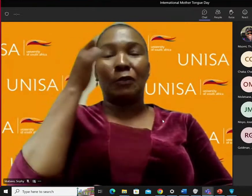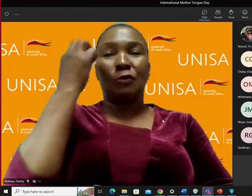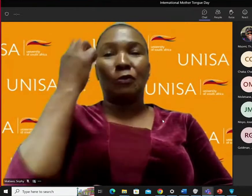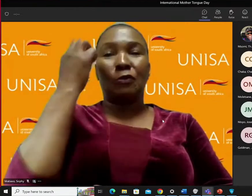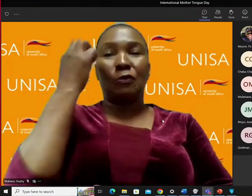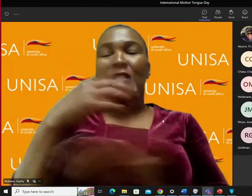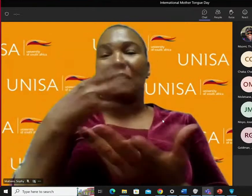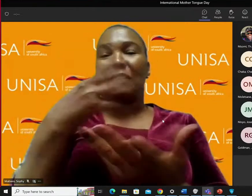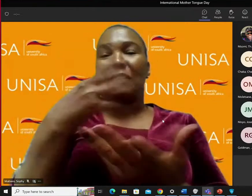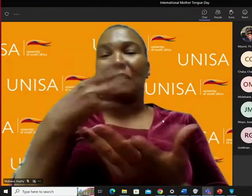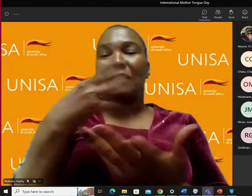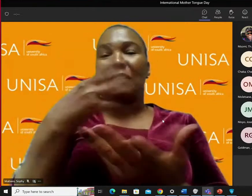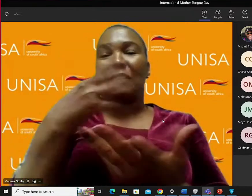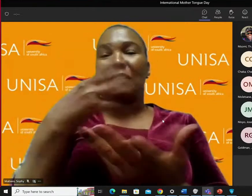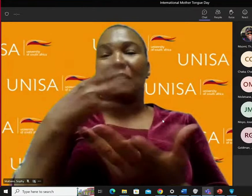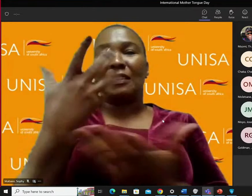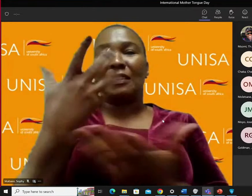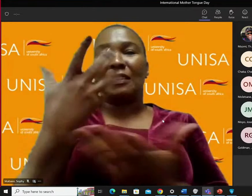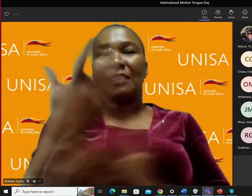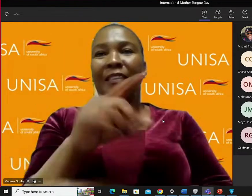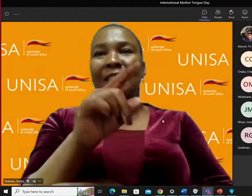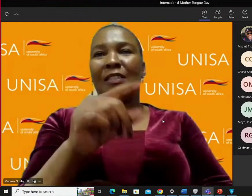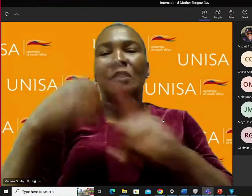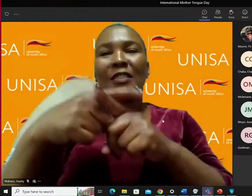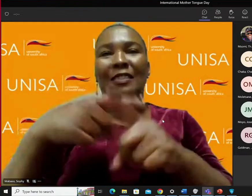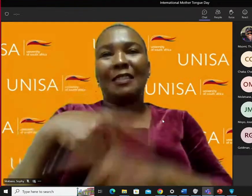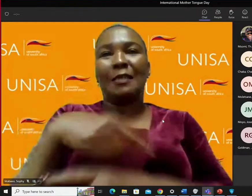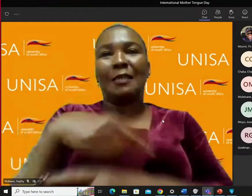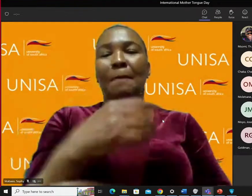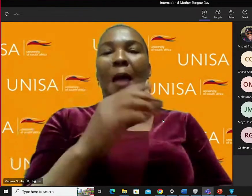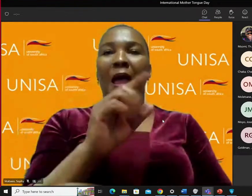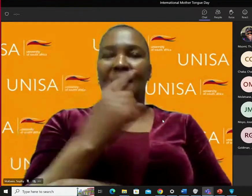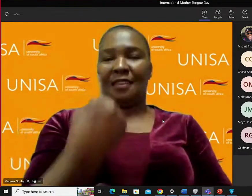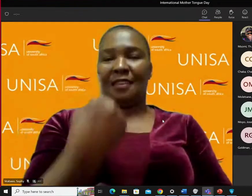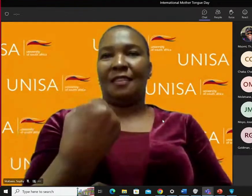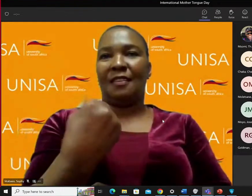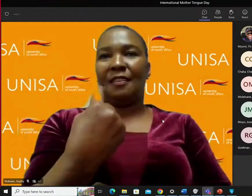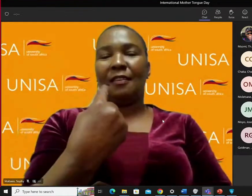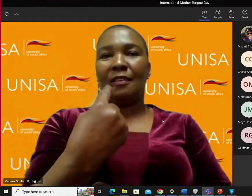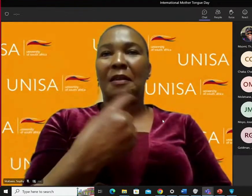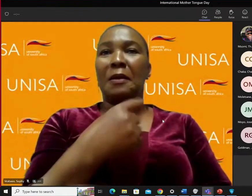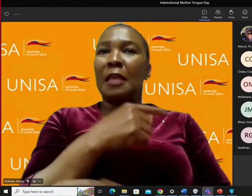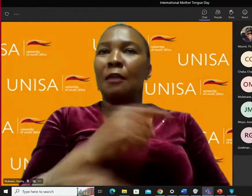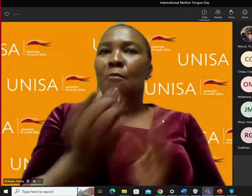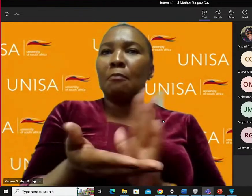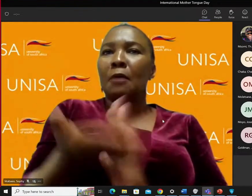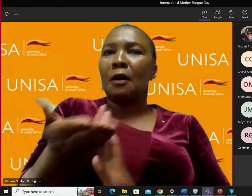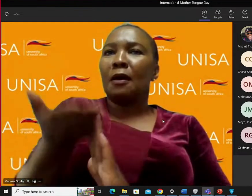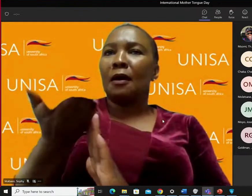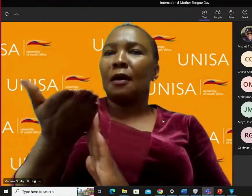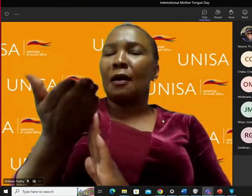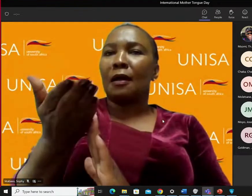in isiXhosa, Sibanye. So now we're increasing the number of languages.